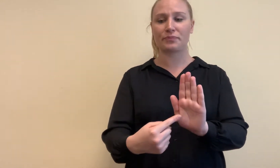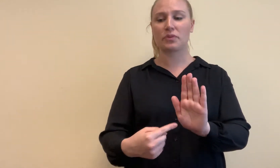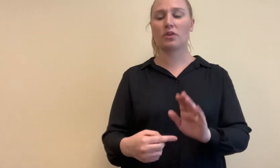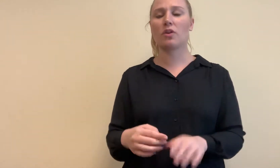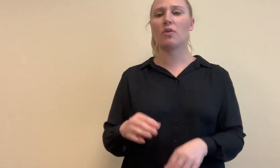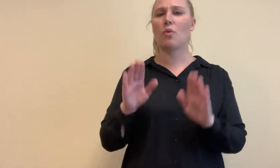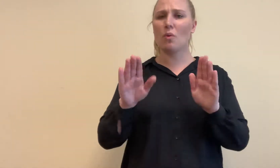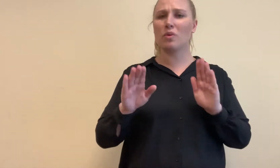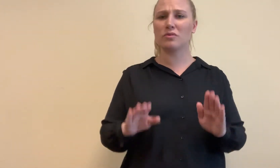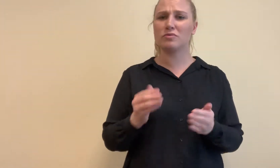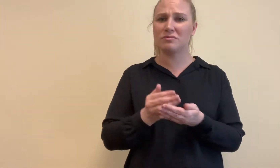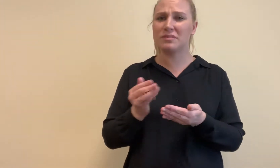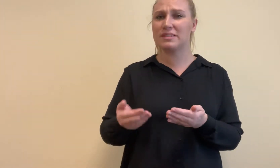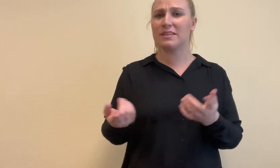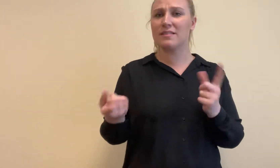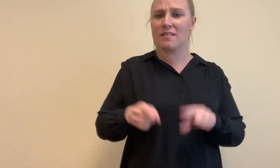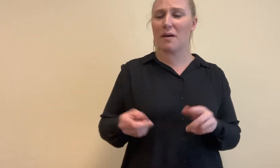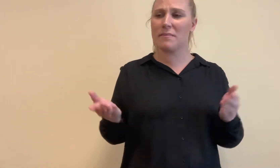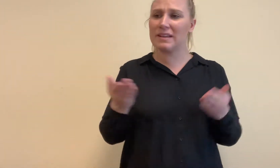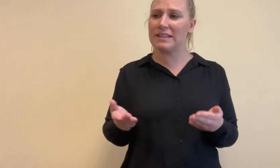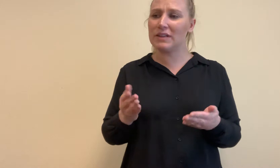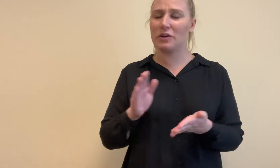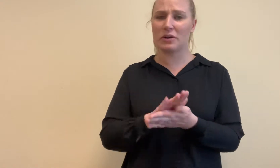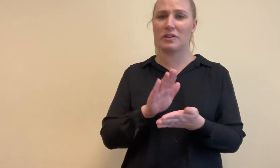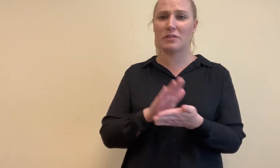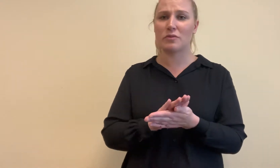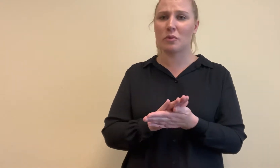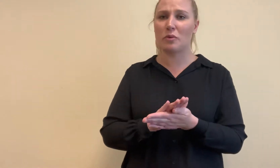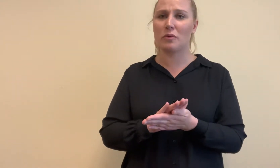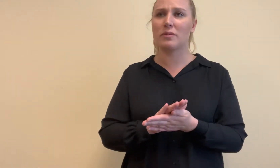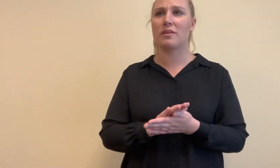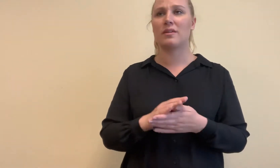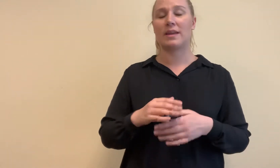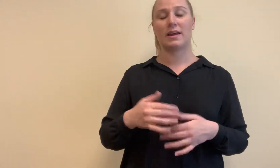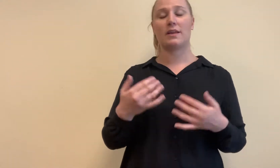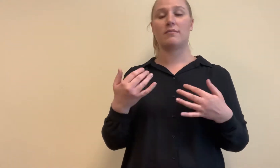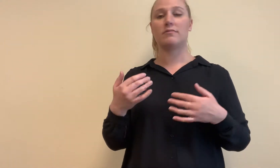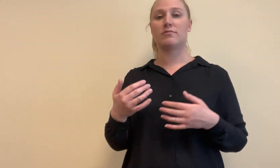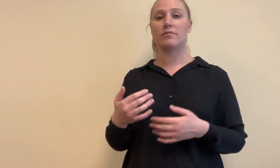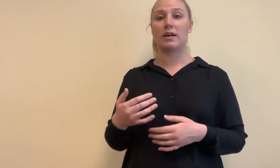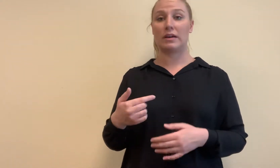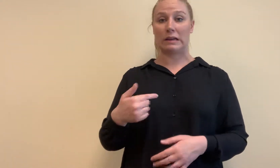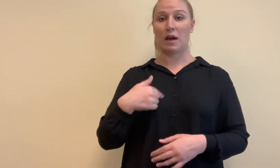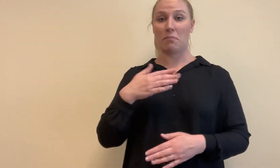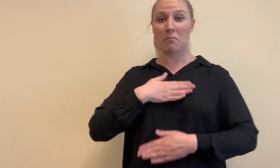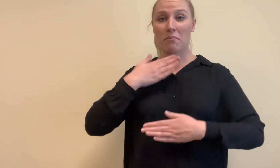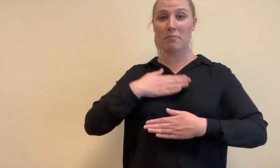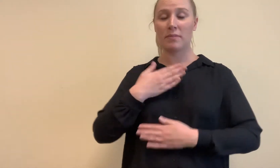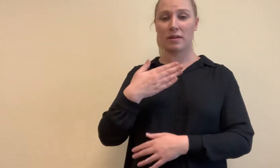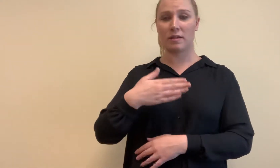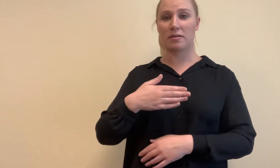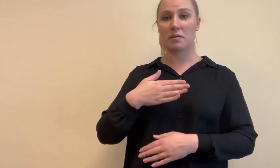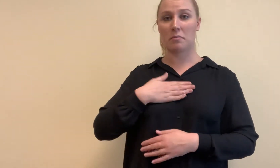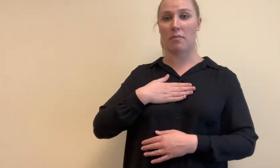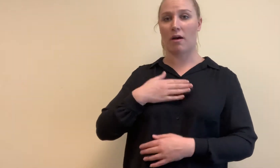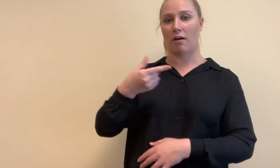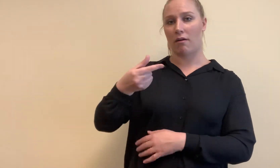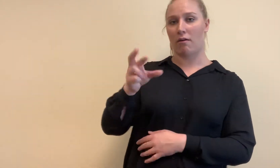are just wonderful things happening in our schools today. And so I'm really pleased to be able to report that